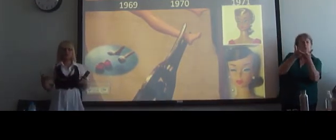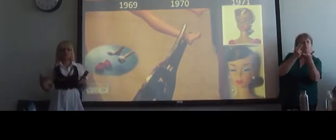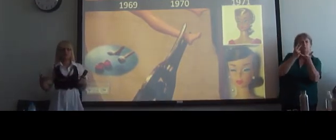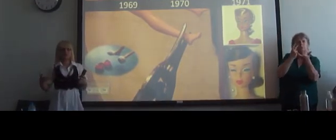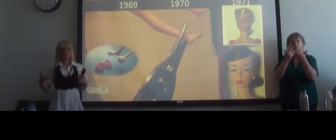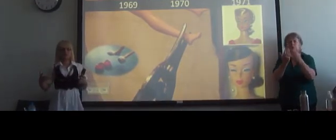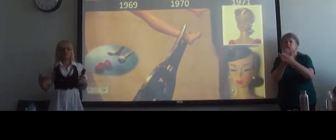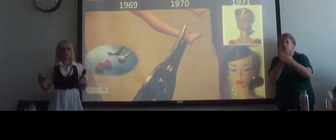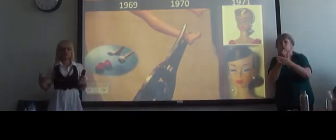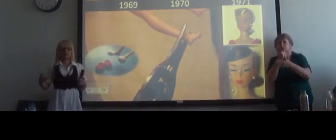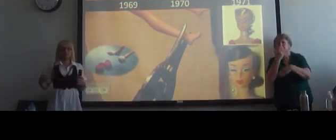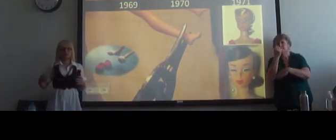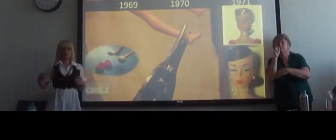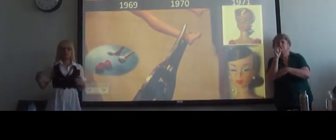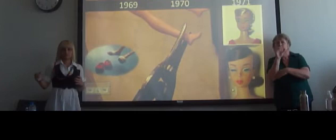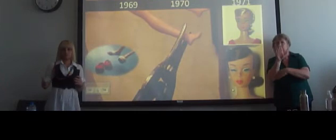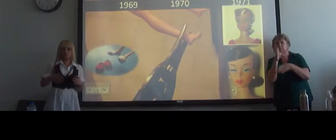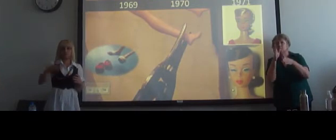speech